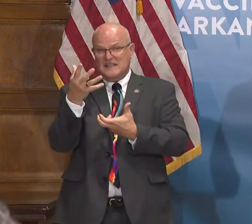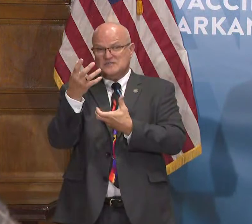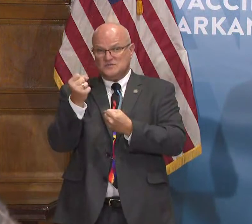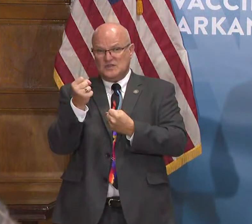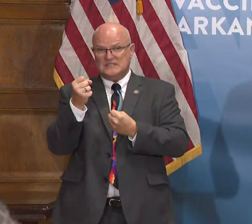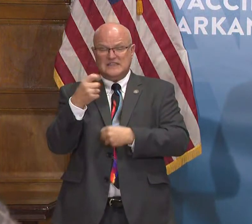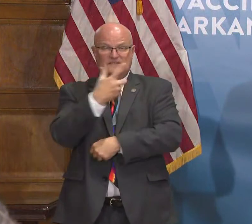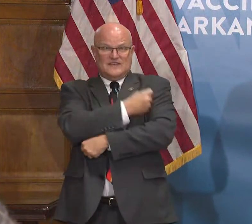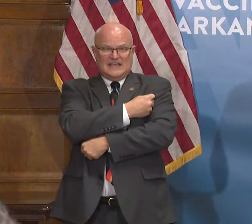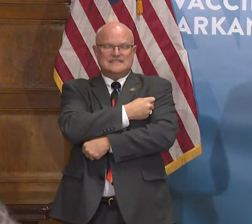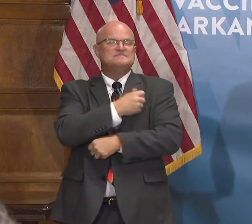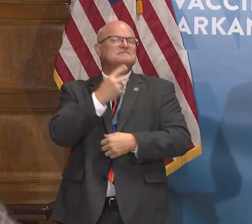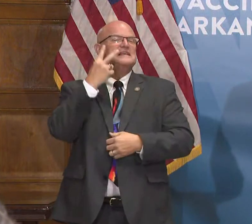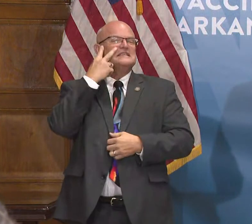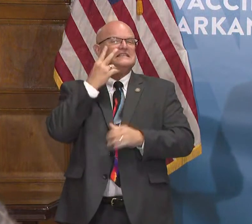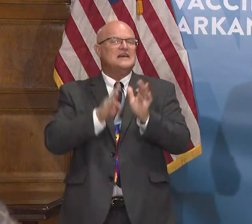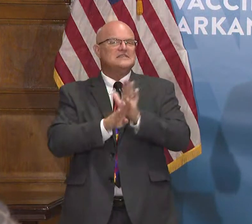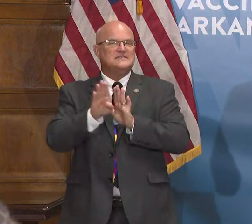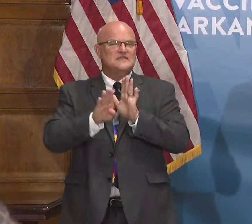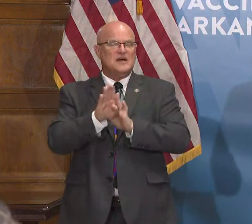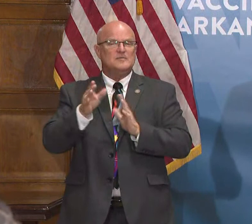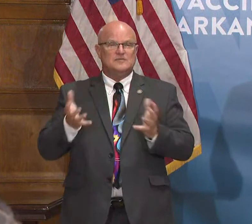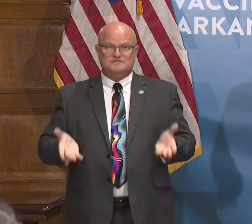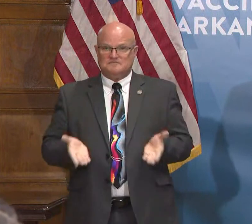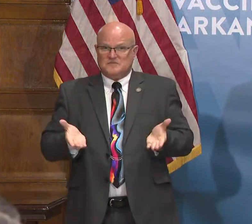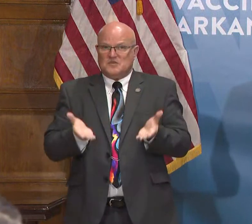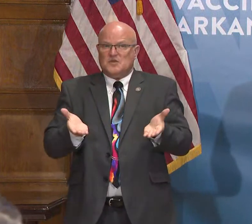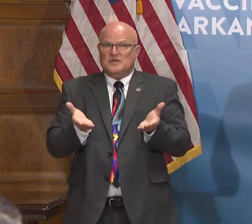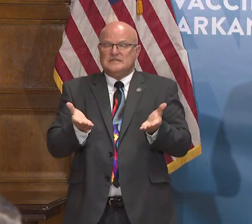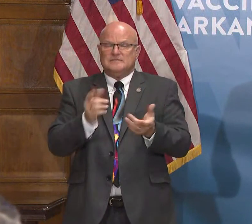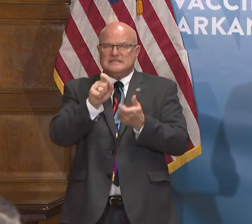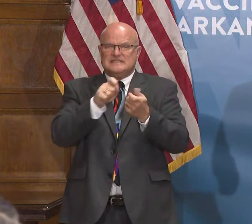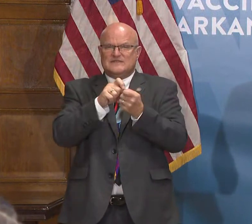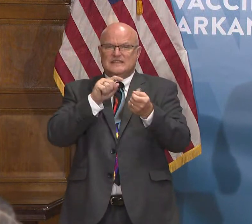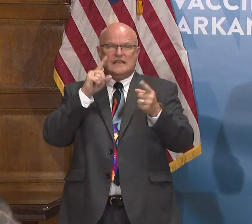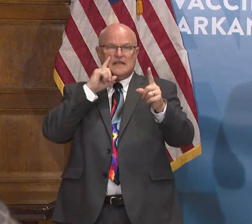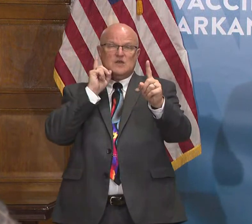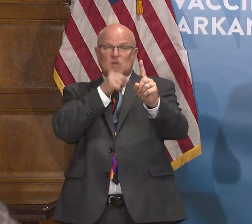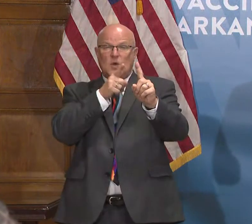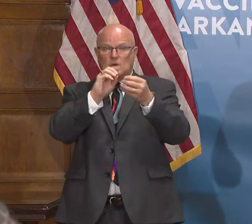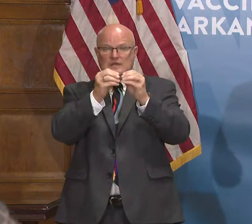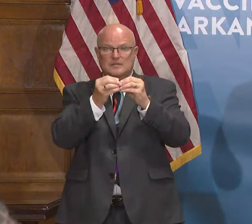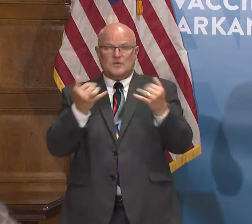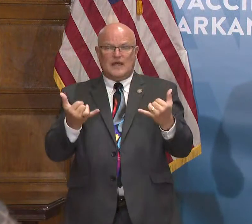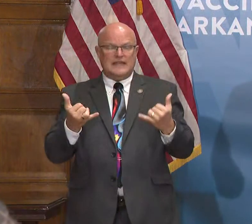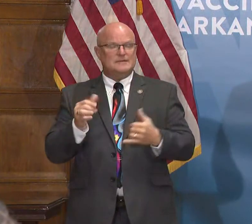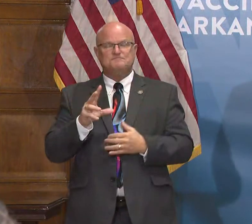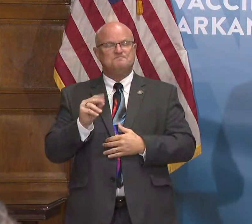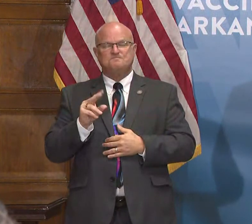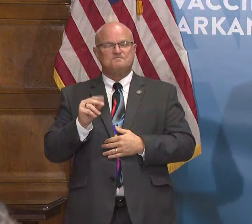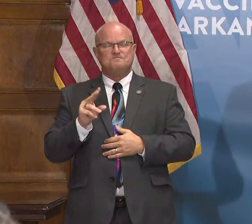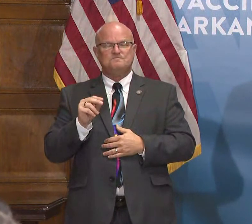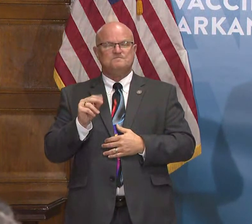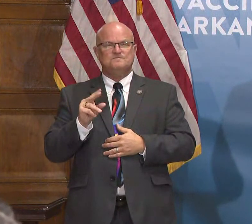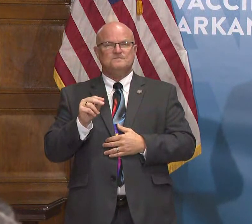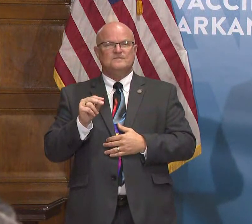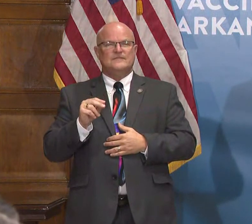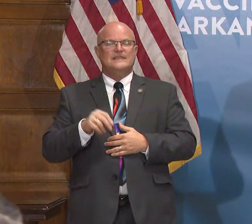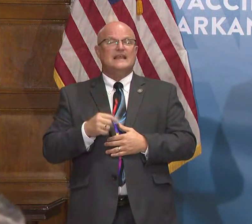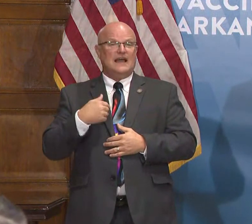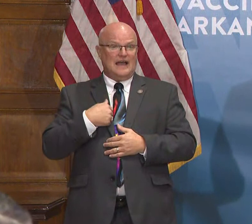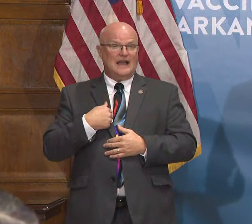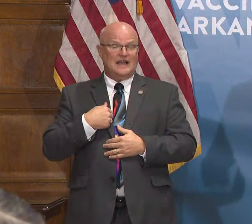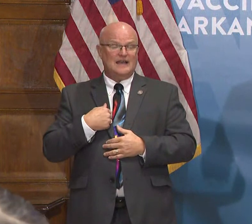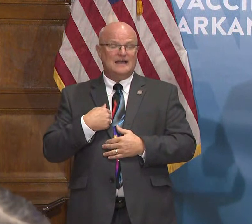vaccine. So let's see how that develops. We want to encourage it, but I don't have a specific goal right now to pass along to you. I